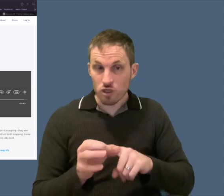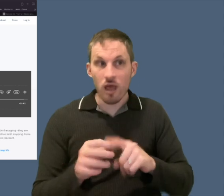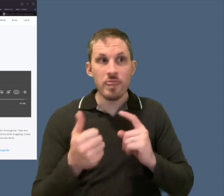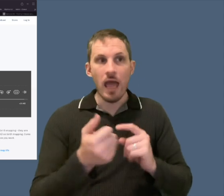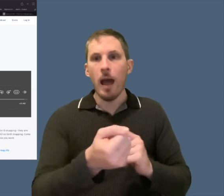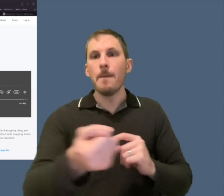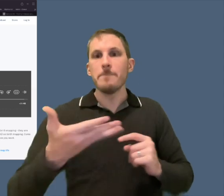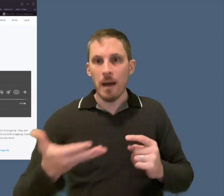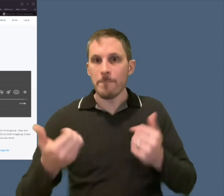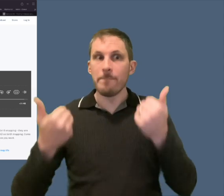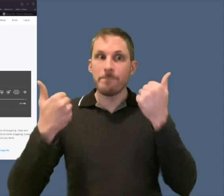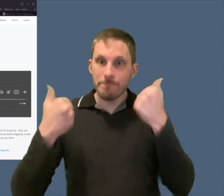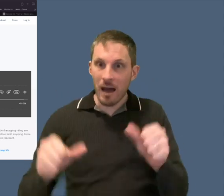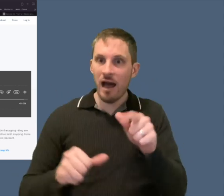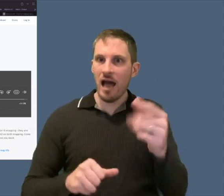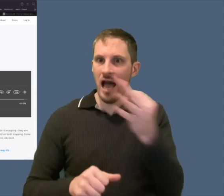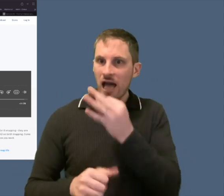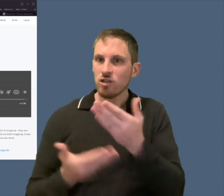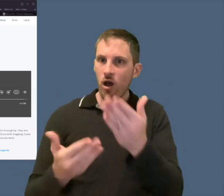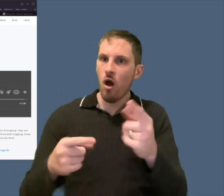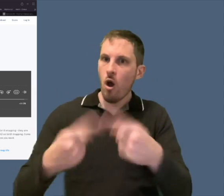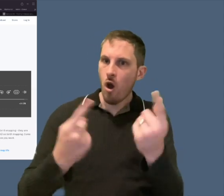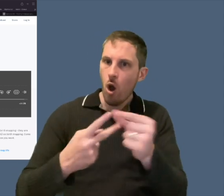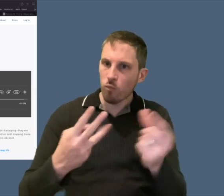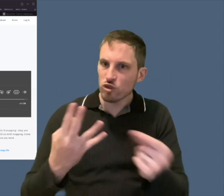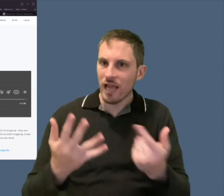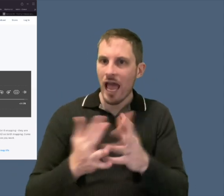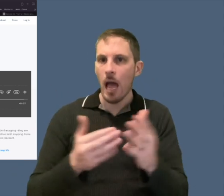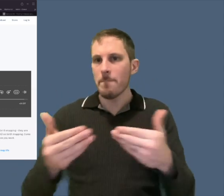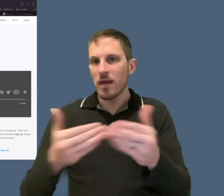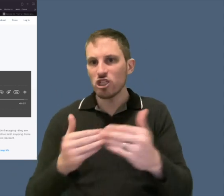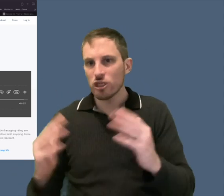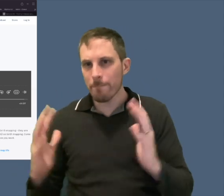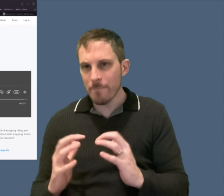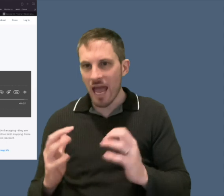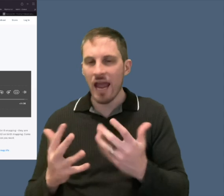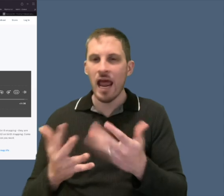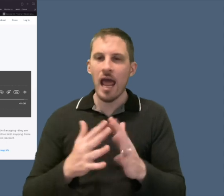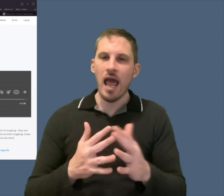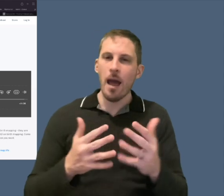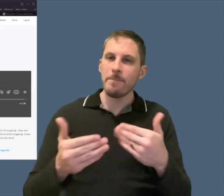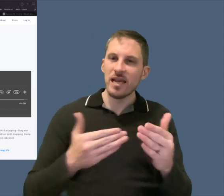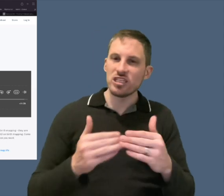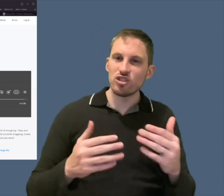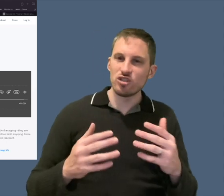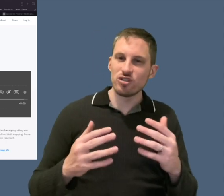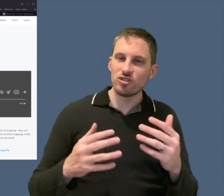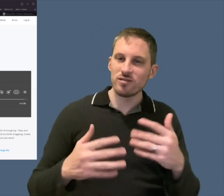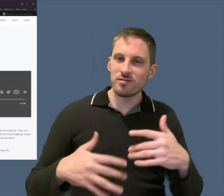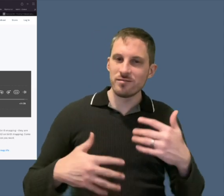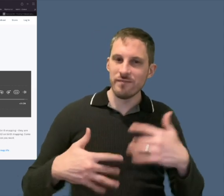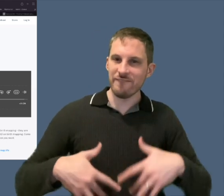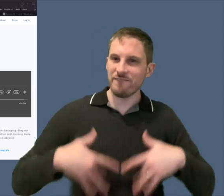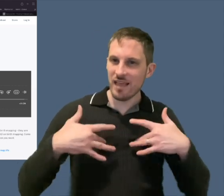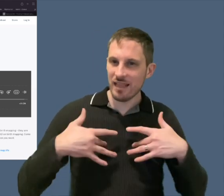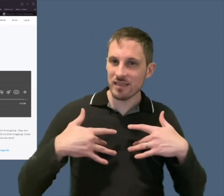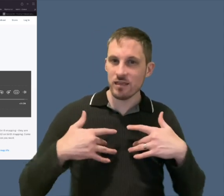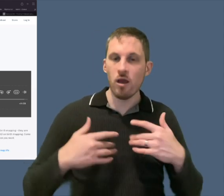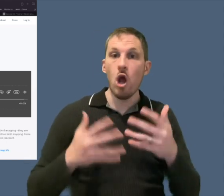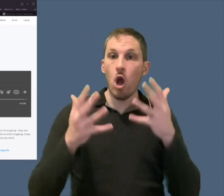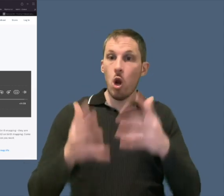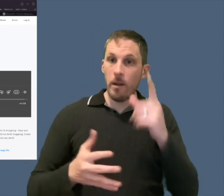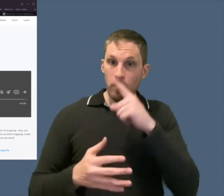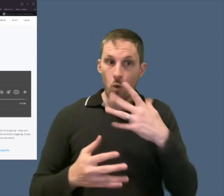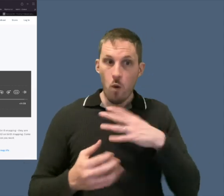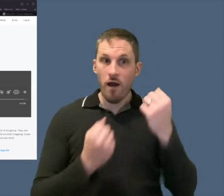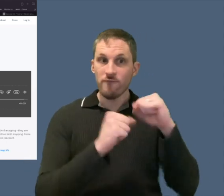to better manage pain or the contractions or the feeling that I might have. Other people want to avoid an